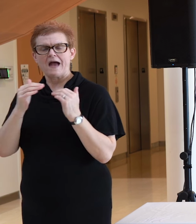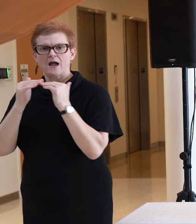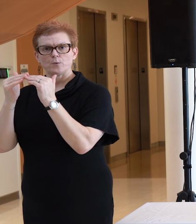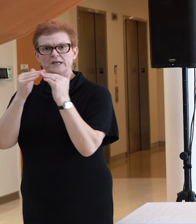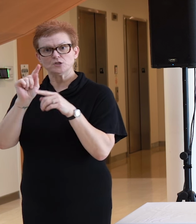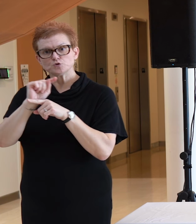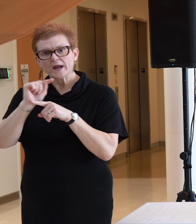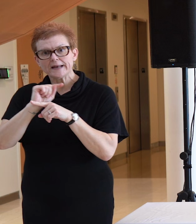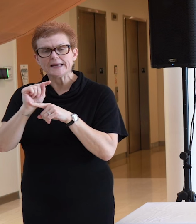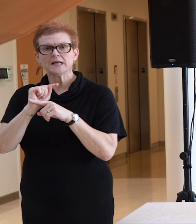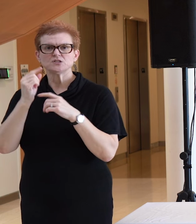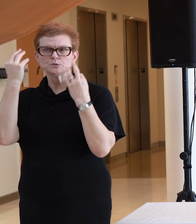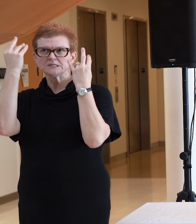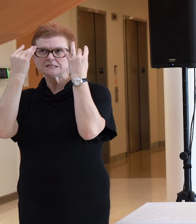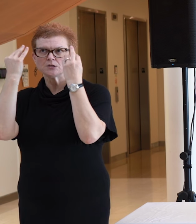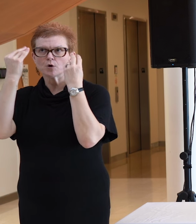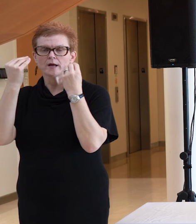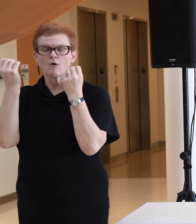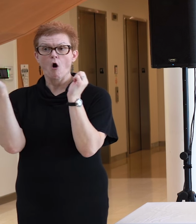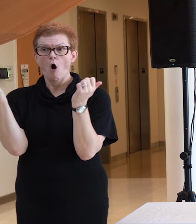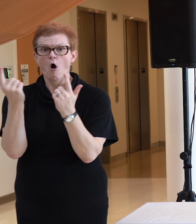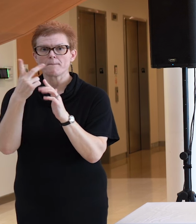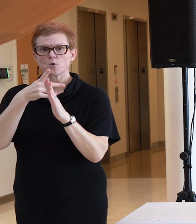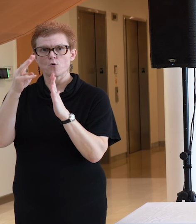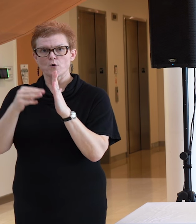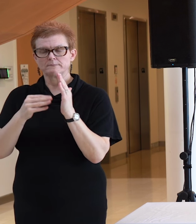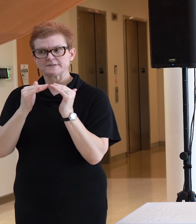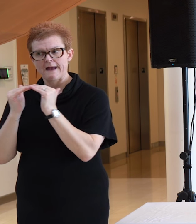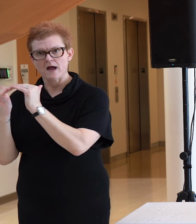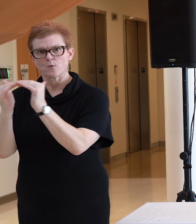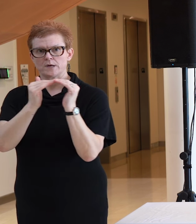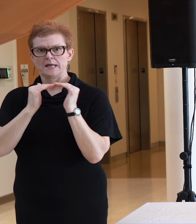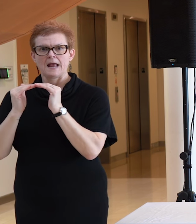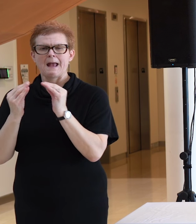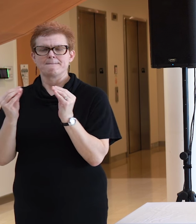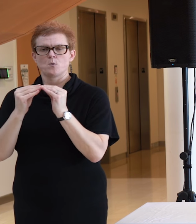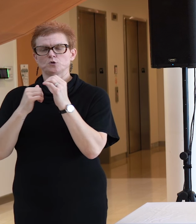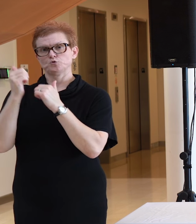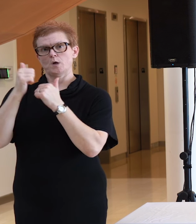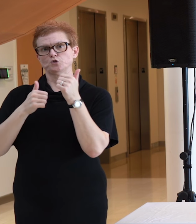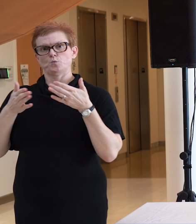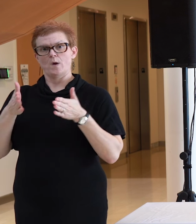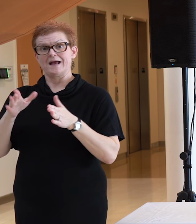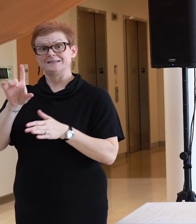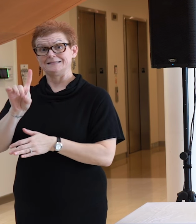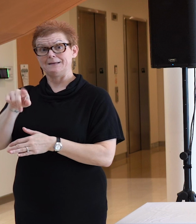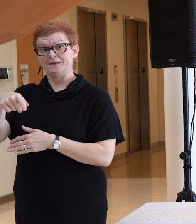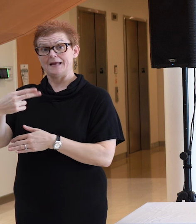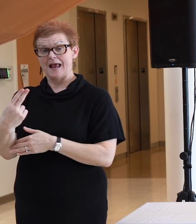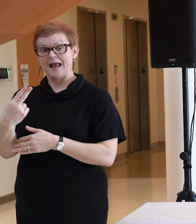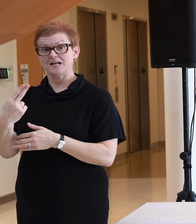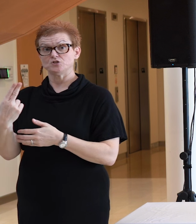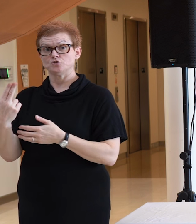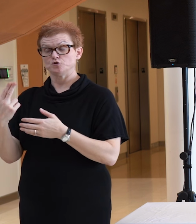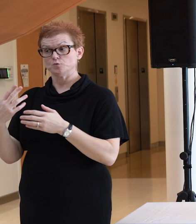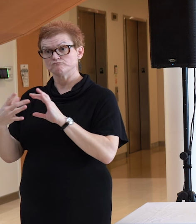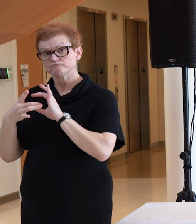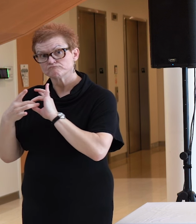equity considerations into all programs and practices, and more structured ways for DPH to work in closer collaboration with community